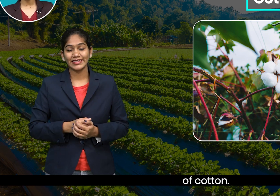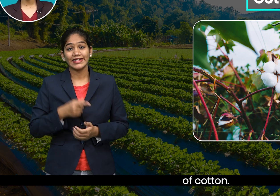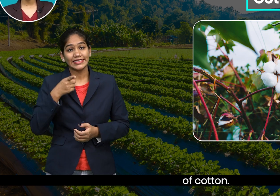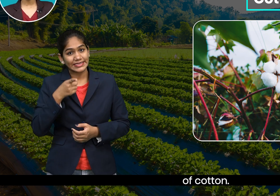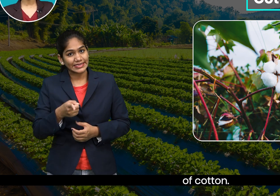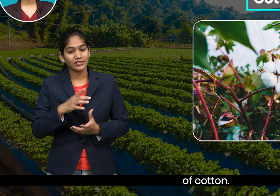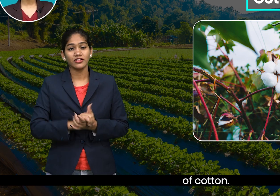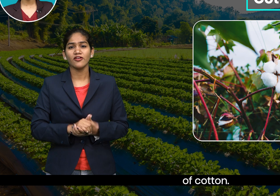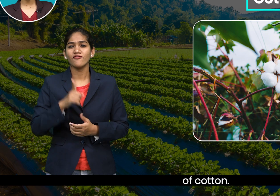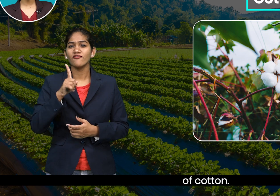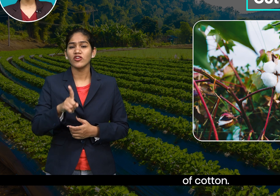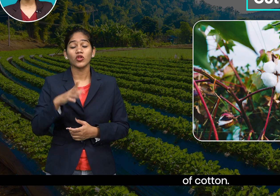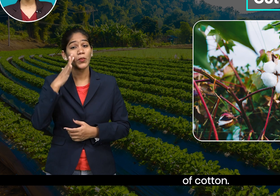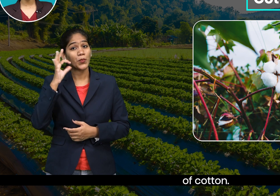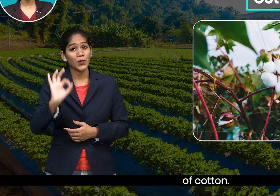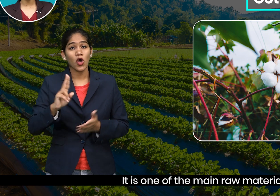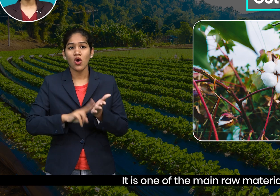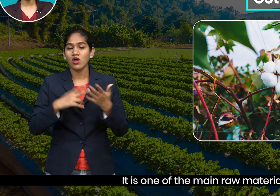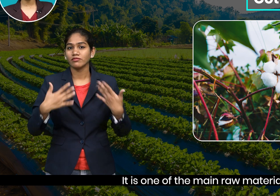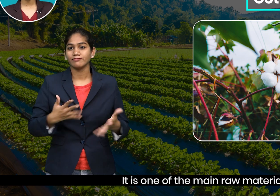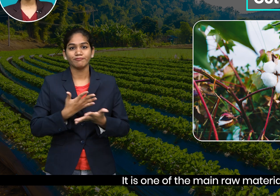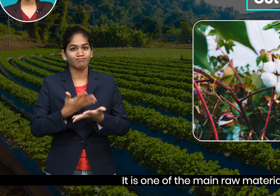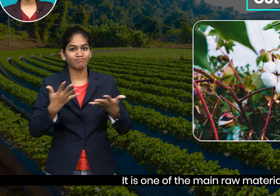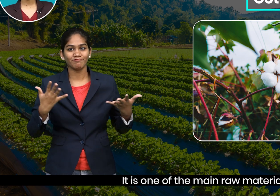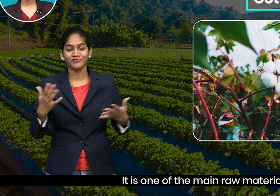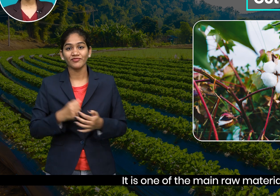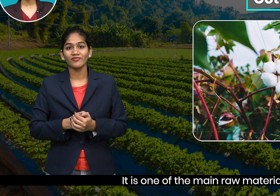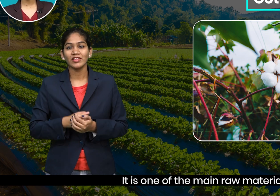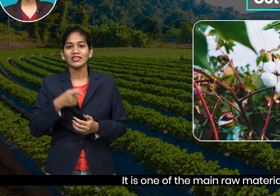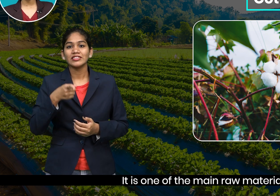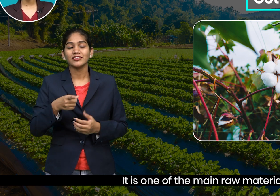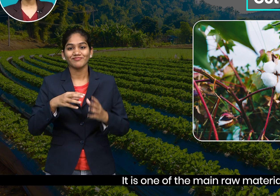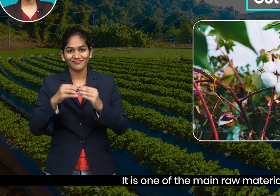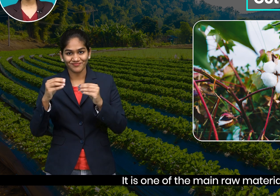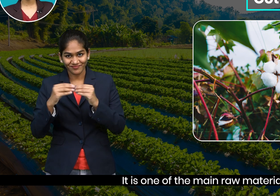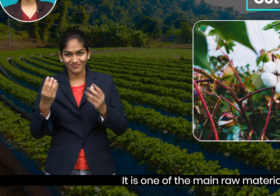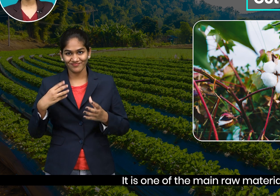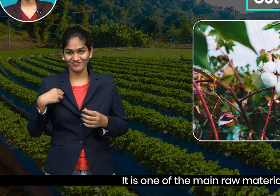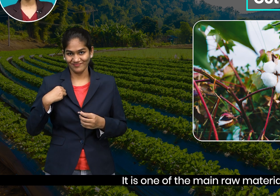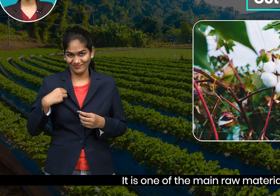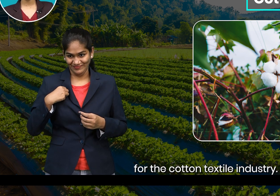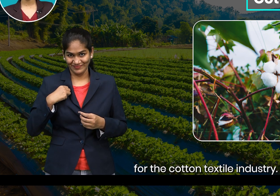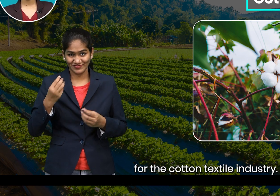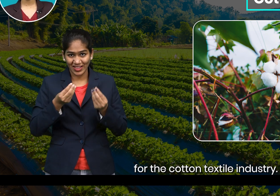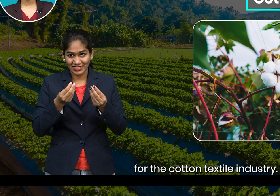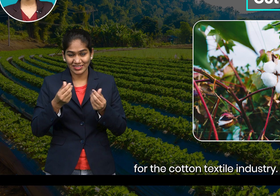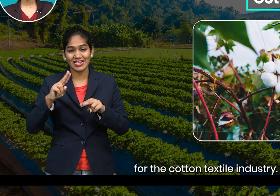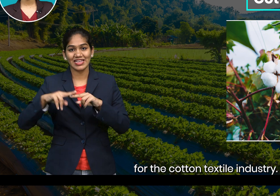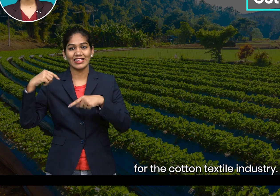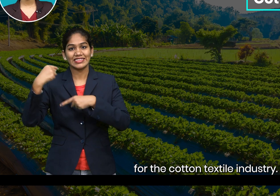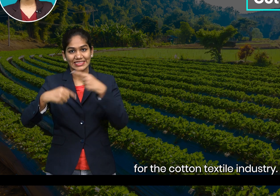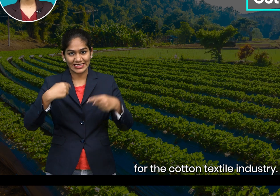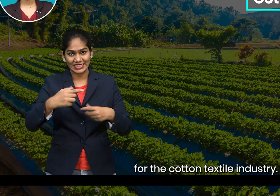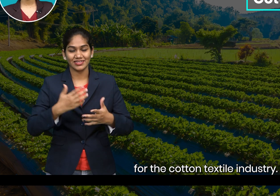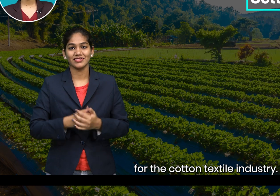It is one of the main raw materials for the cotton textile industry.